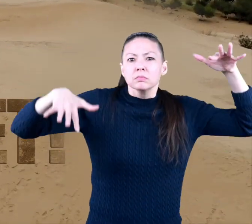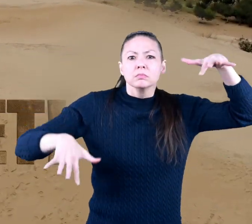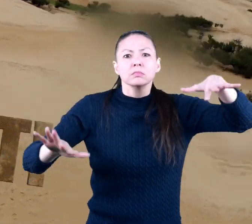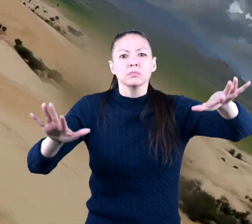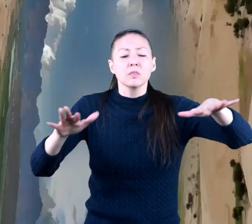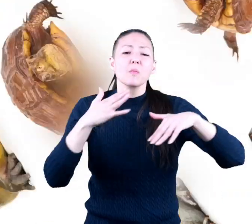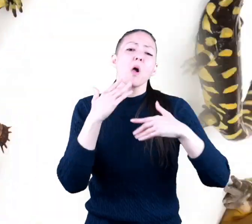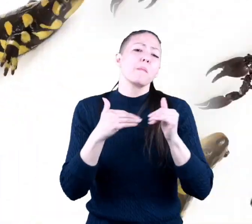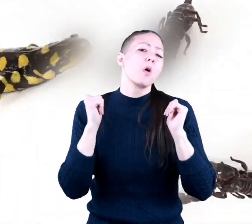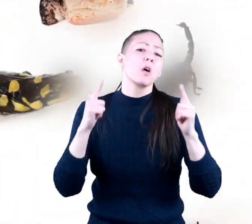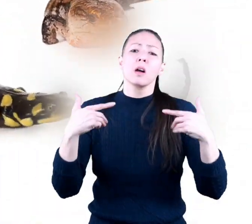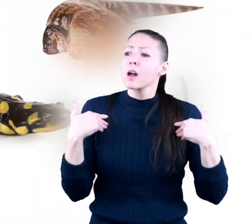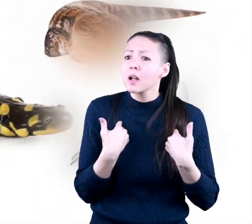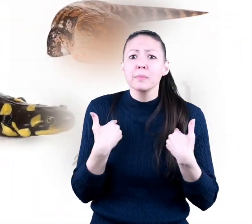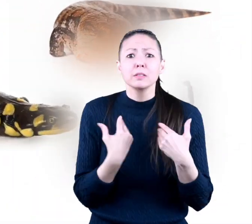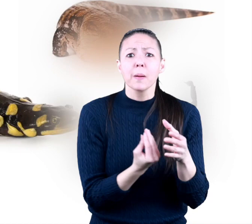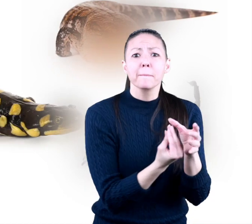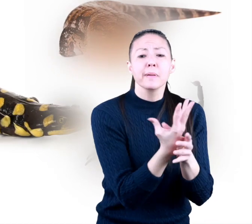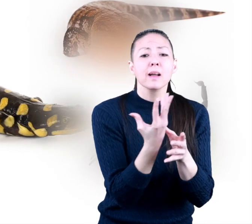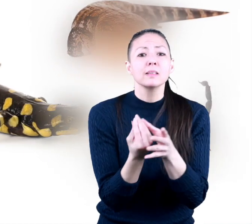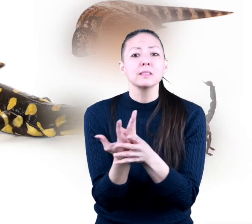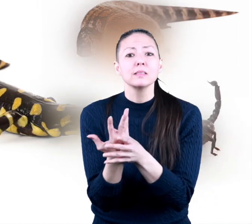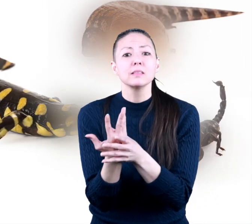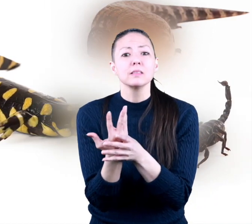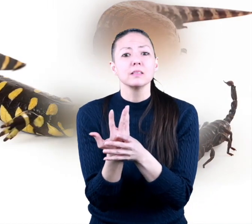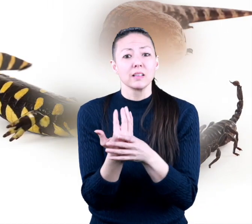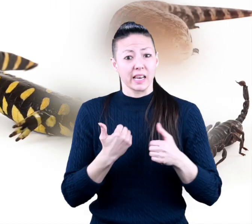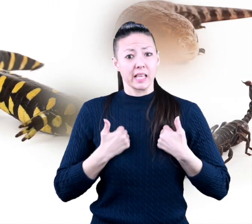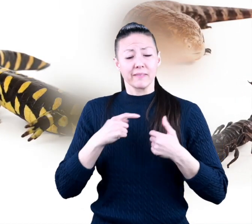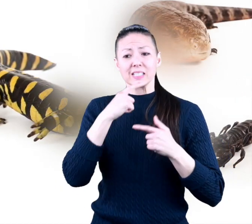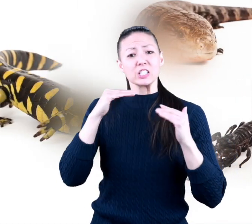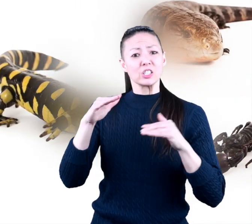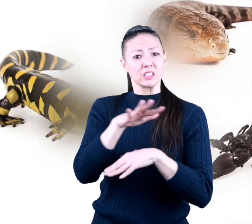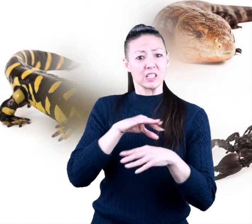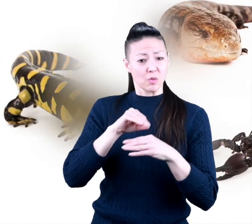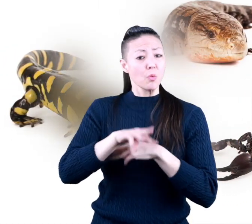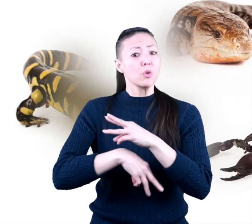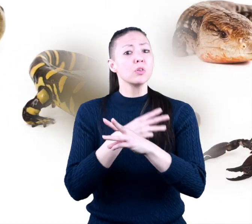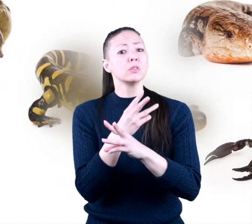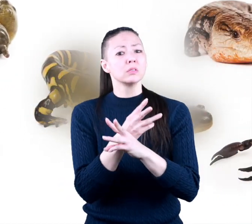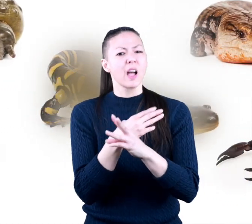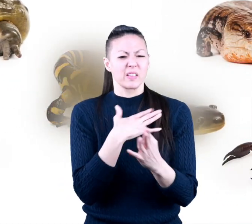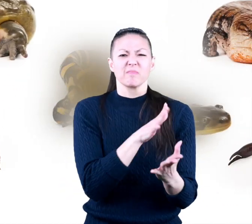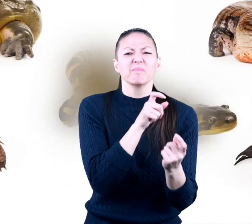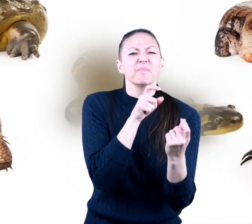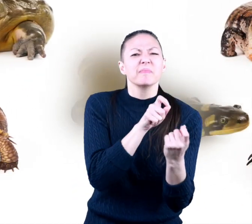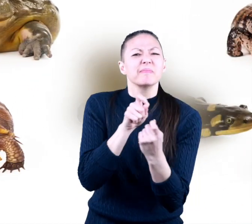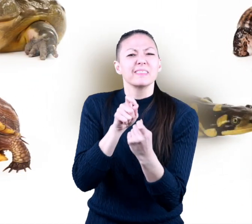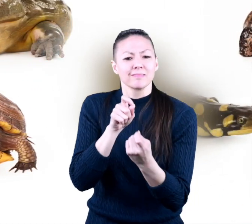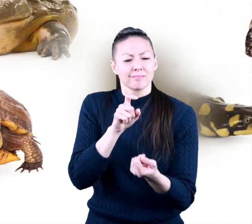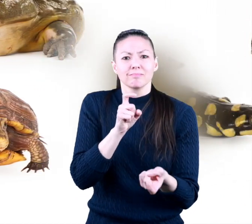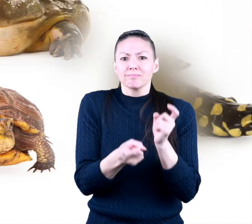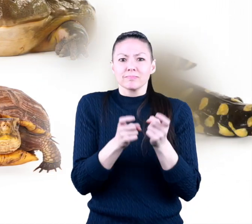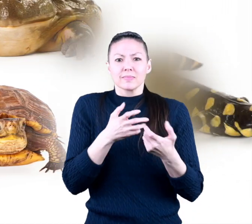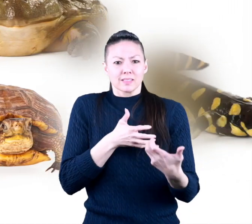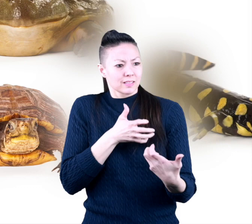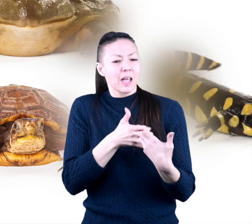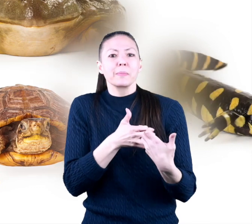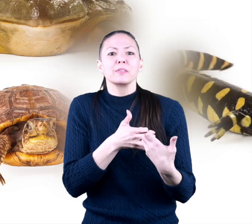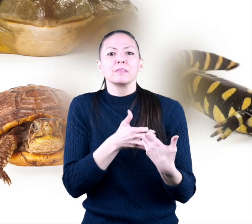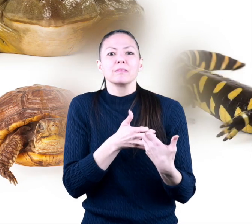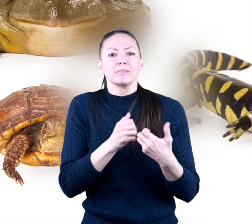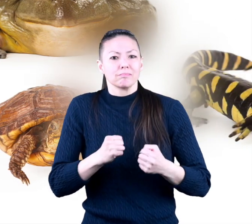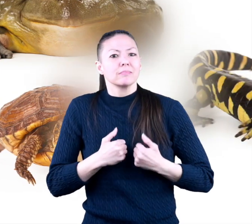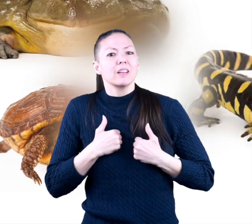feet. Almost all of the animals and plants that live in the deserts of the world have special adaptations that allow them